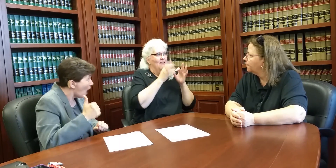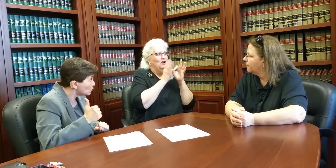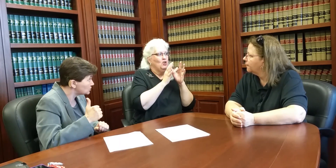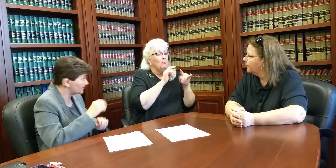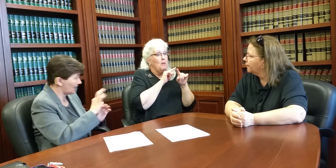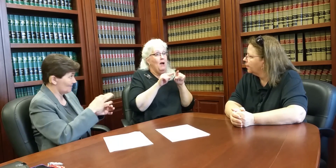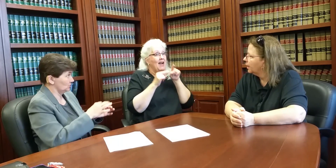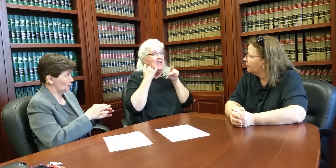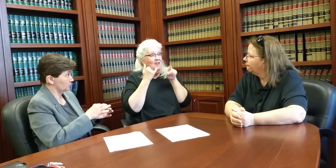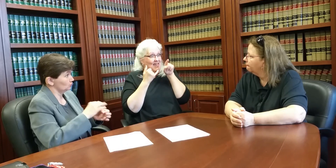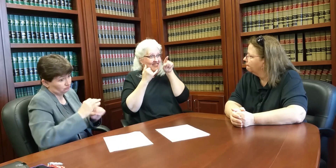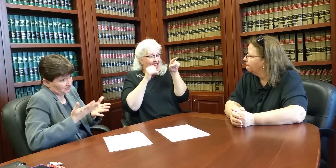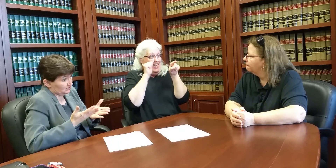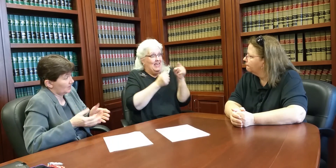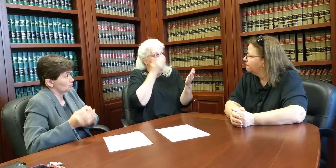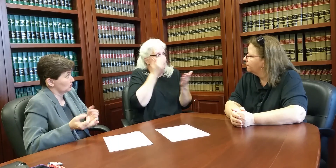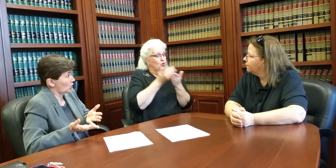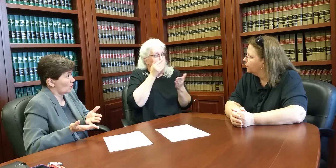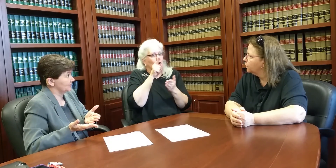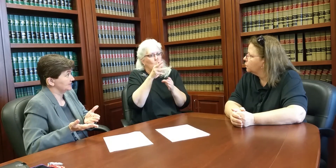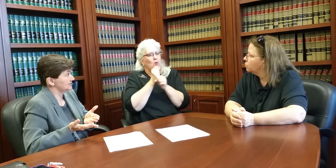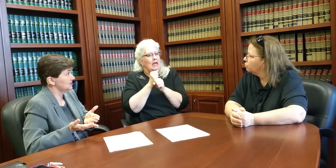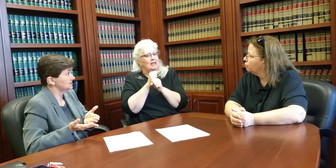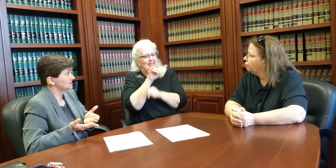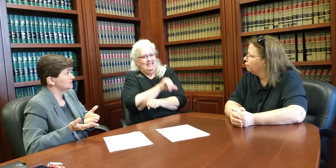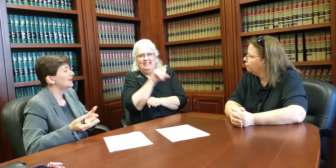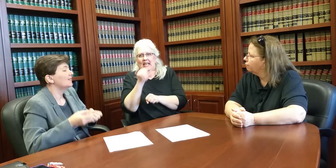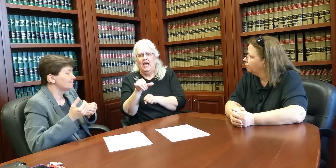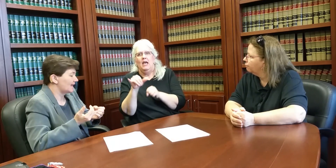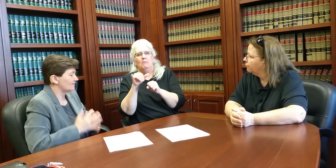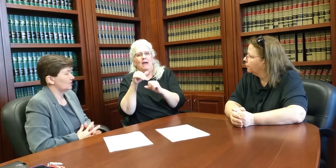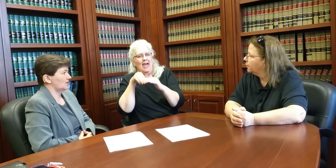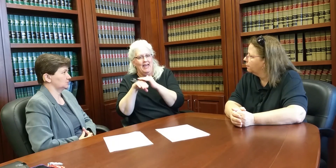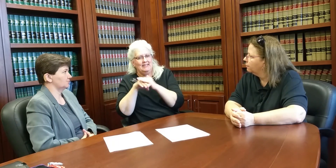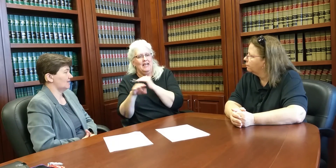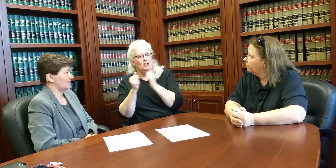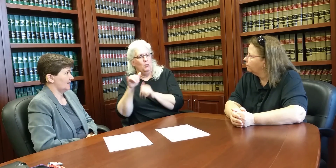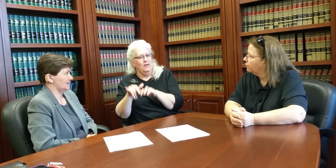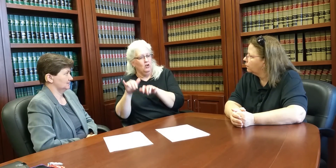without the live interpreter, say using card instead, they have that right to provide that.